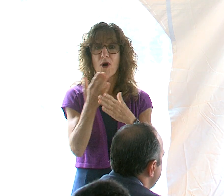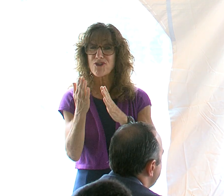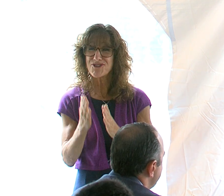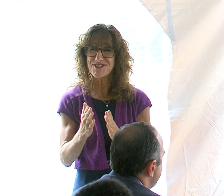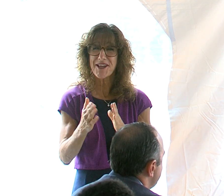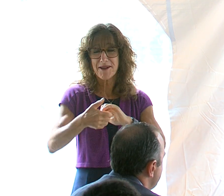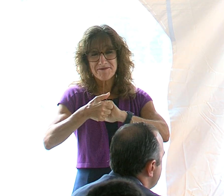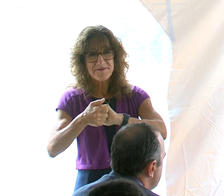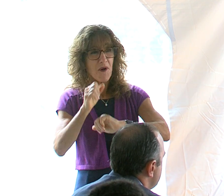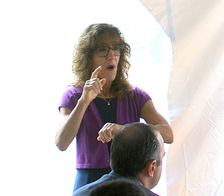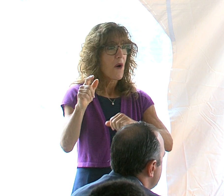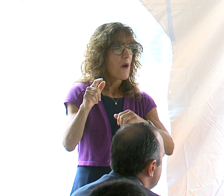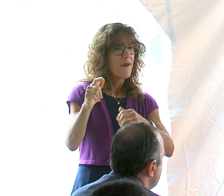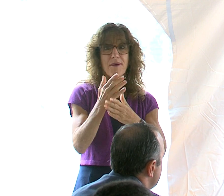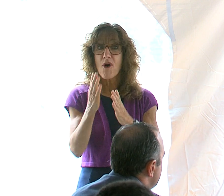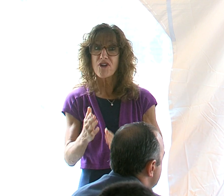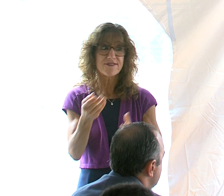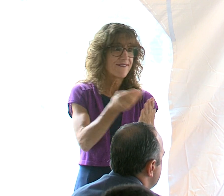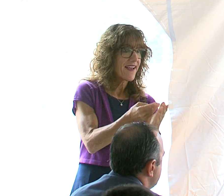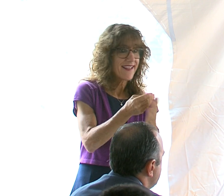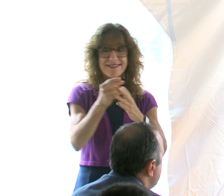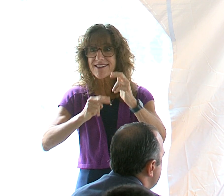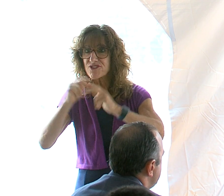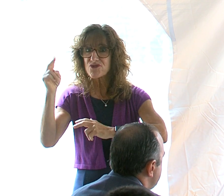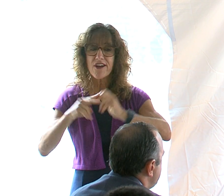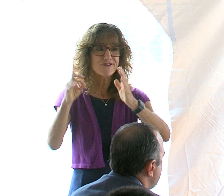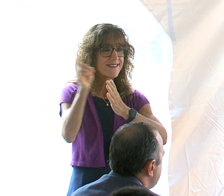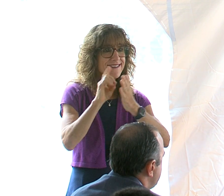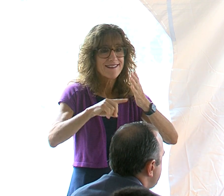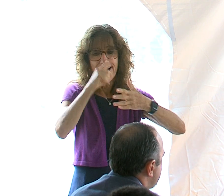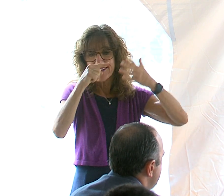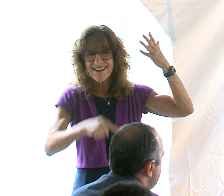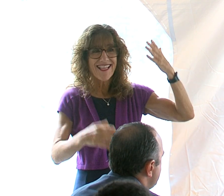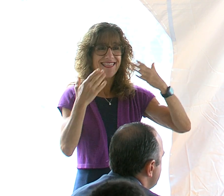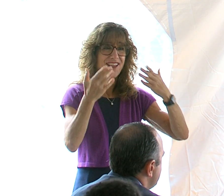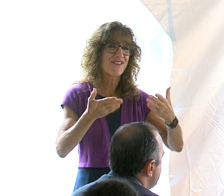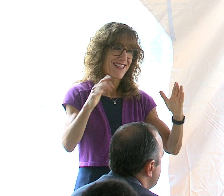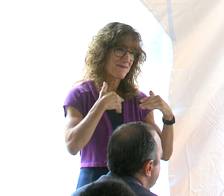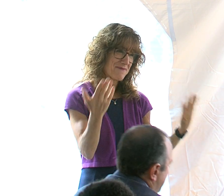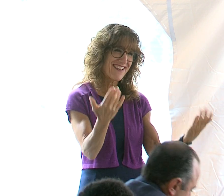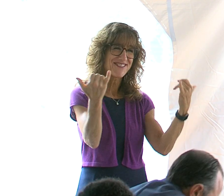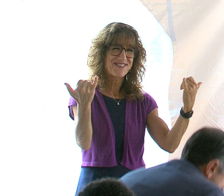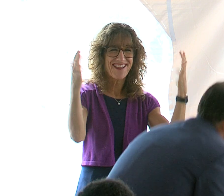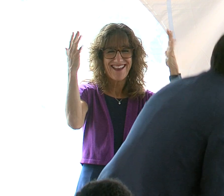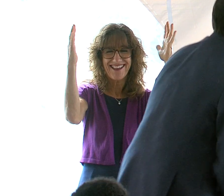and for all the partners here, financing, construction, design. Thank you so much for letting me be here today.